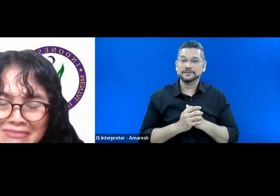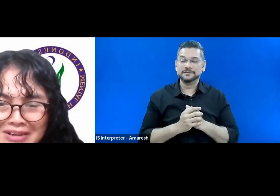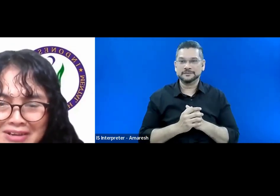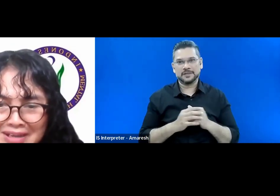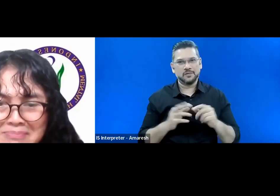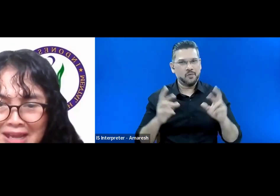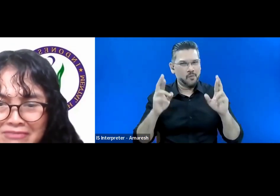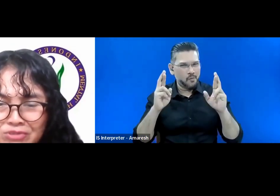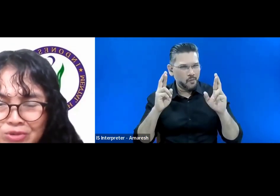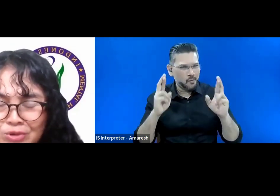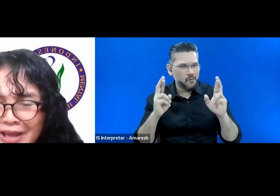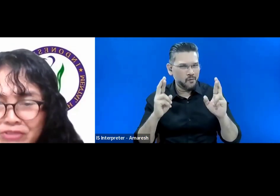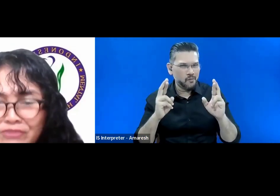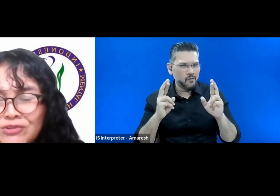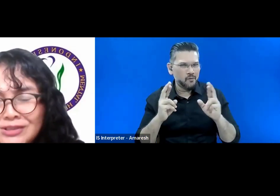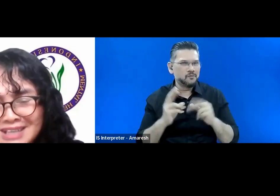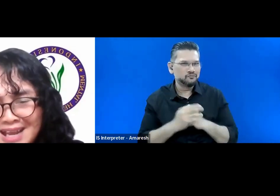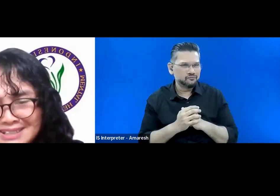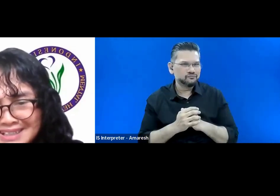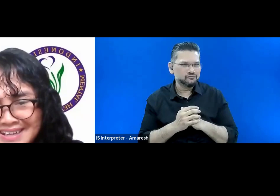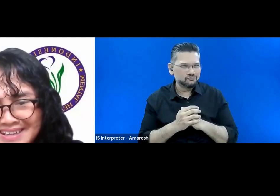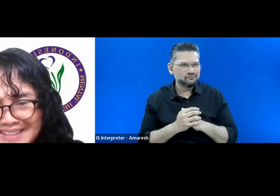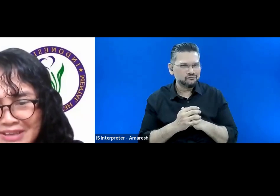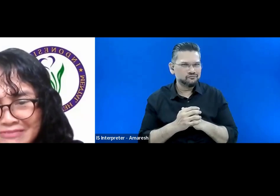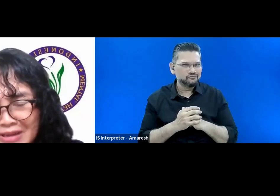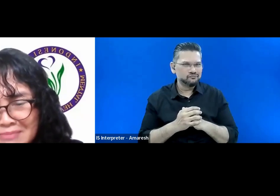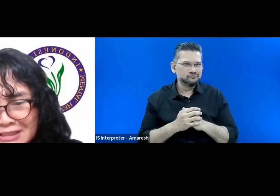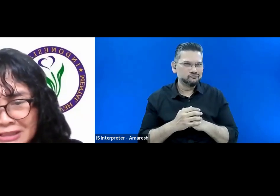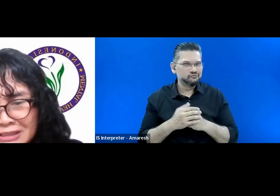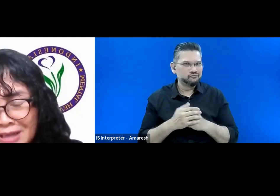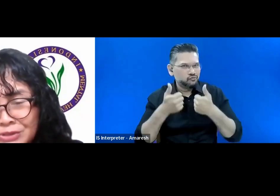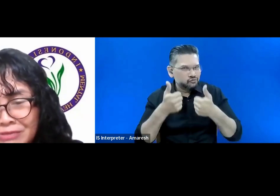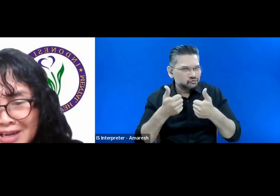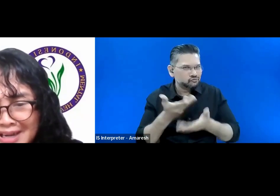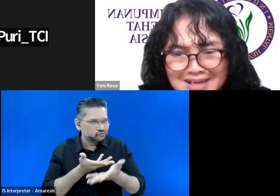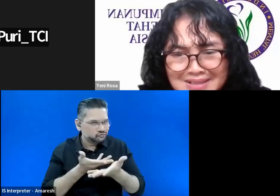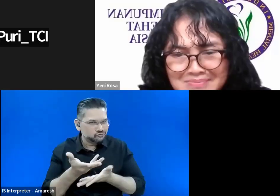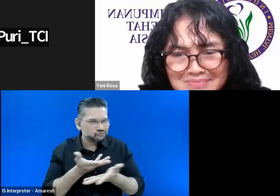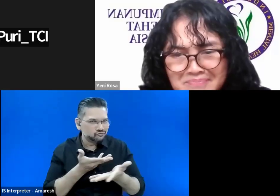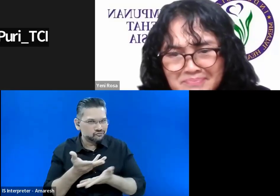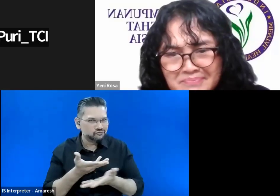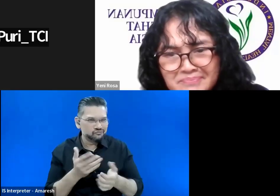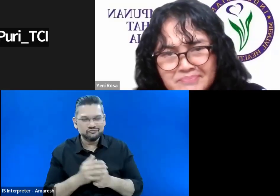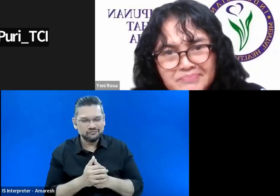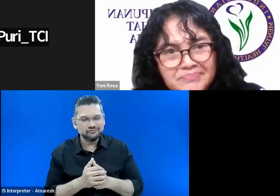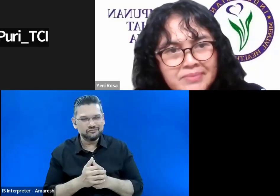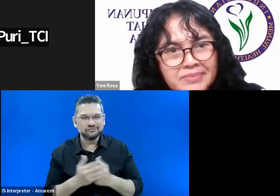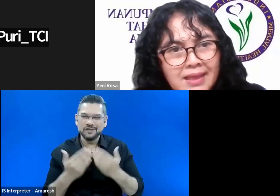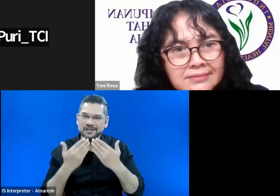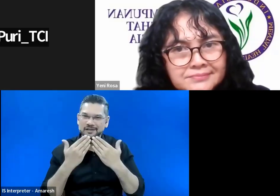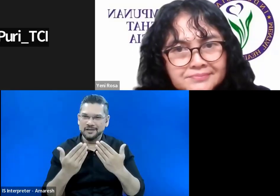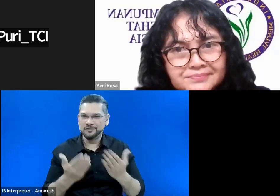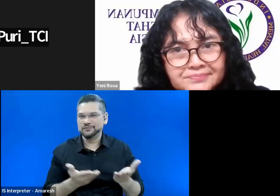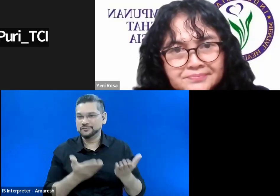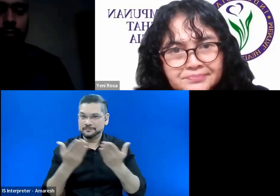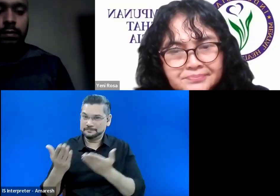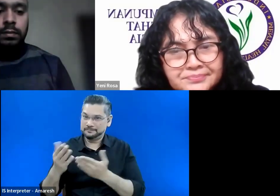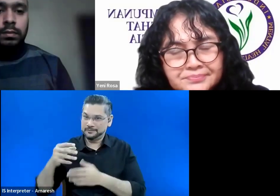hopefully we can have a very meaningful and fruitful discussion. Thank you very much. Back to you, Waka.